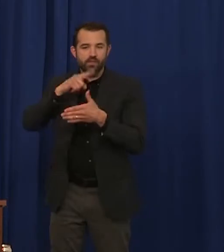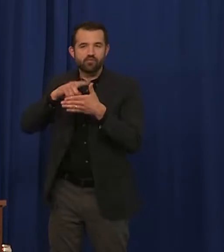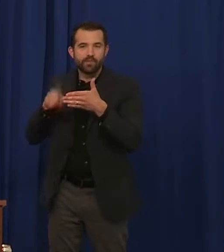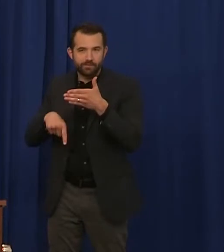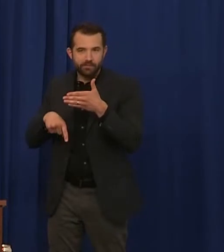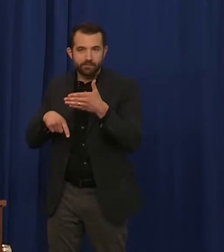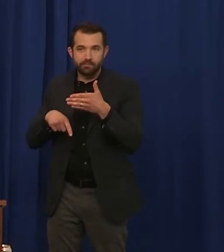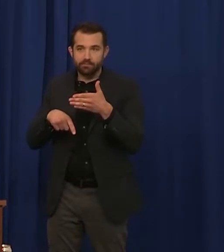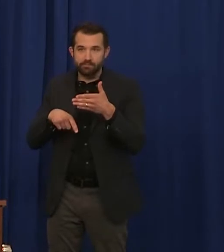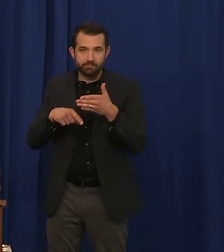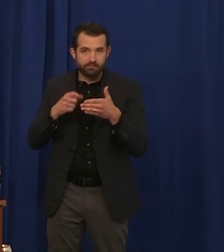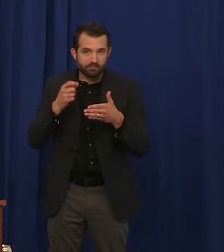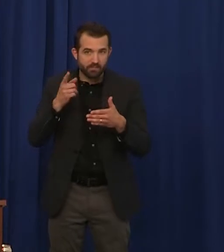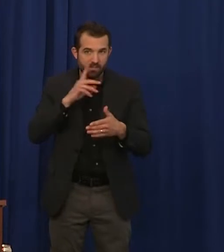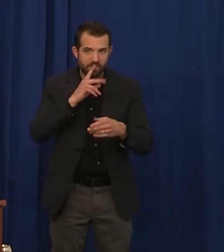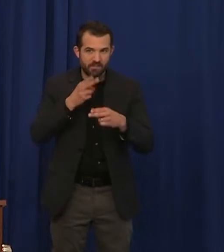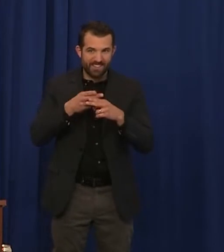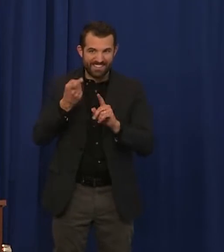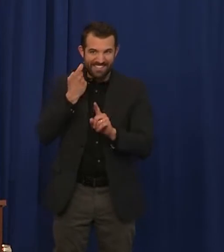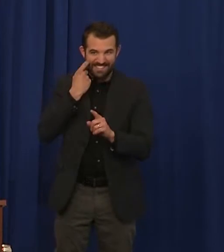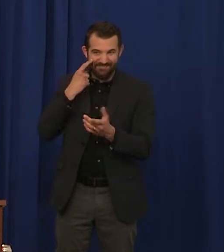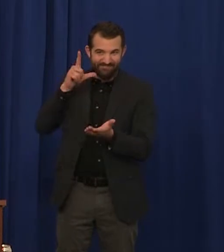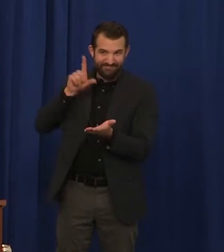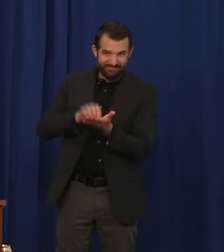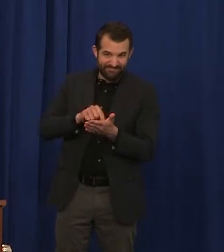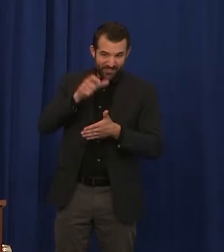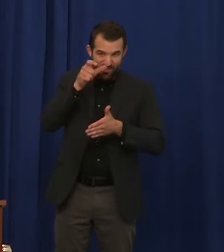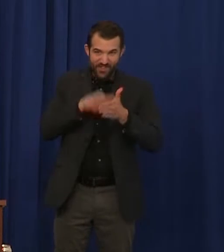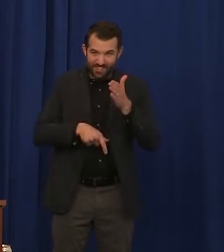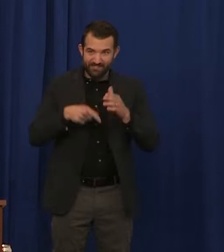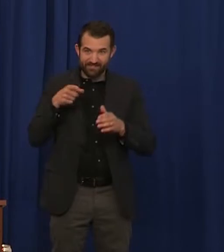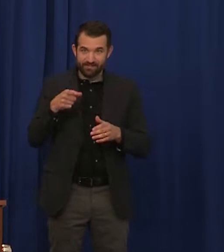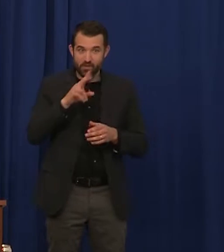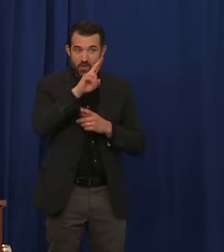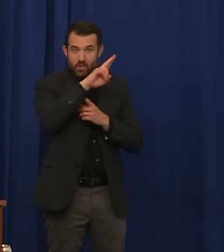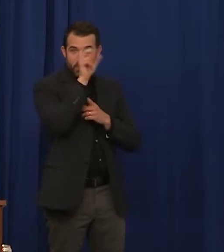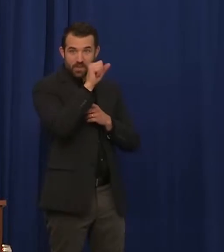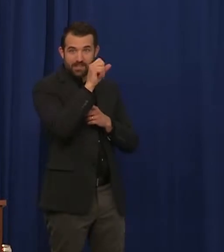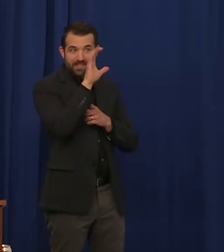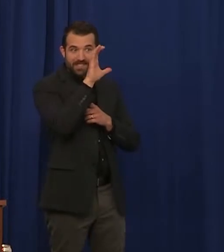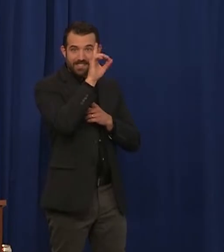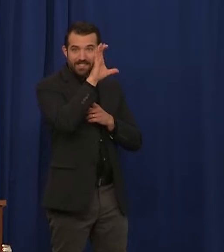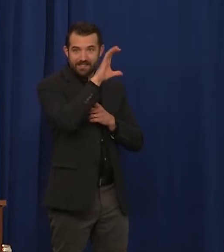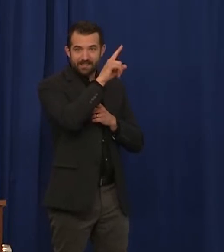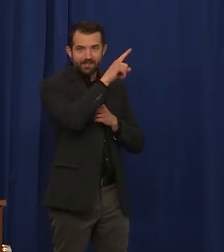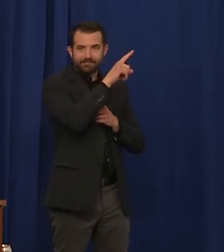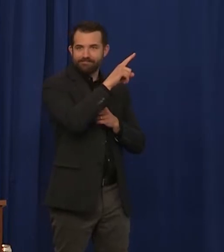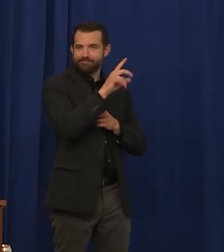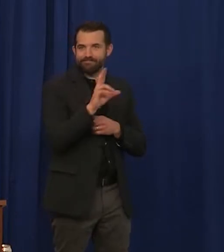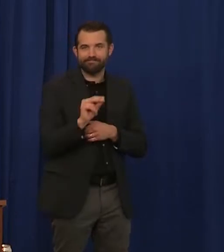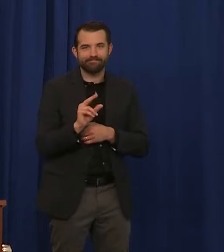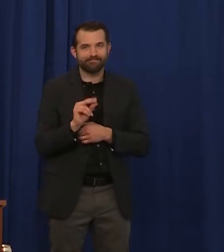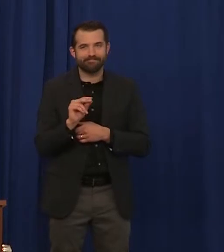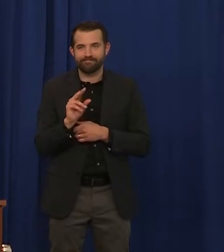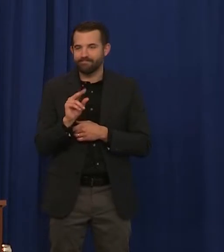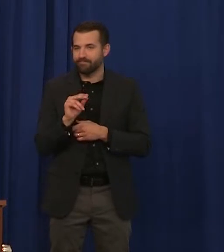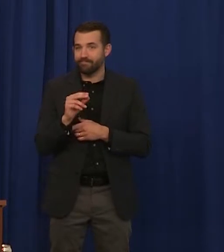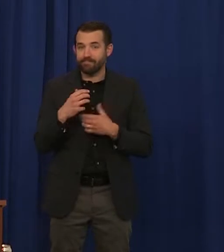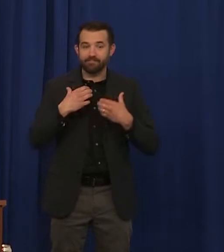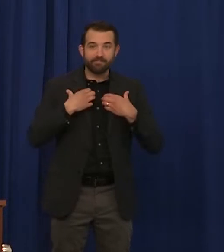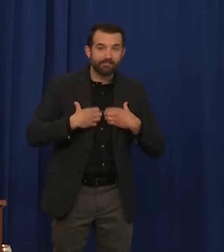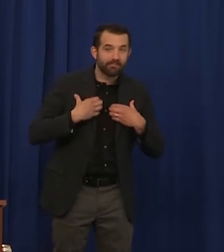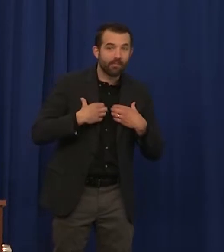you referenced, Brad, as well as other data from the US CDC, is that it's a variety of health conditions, whether it's